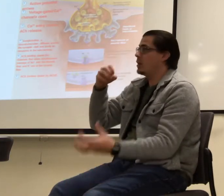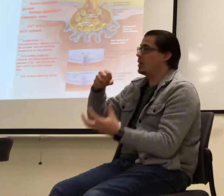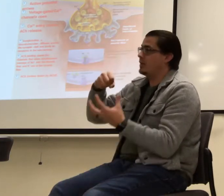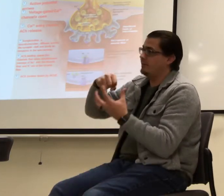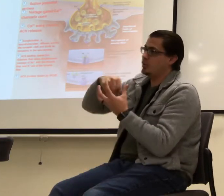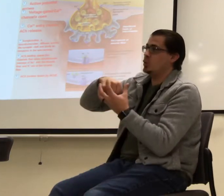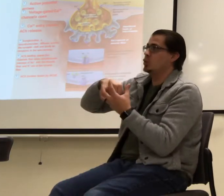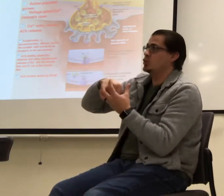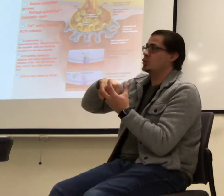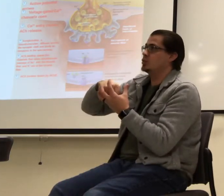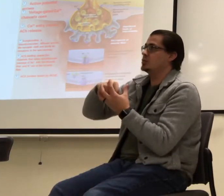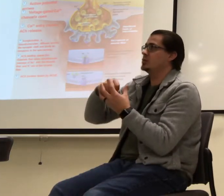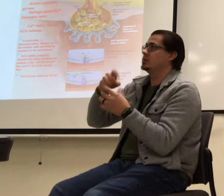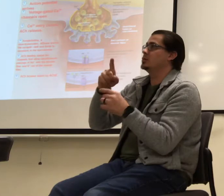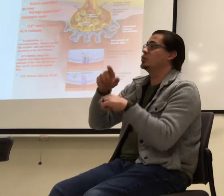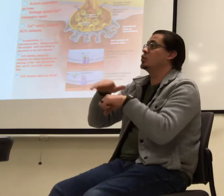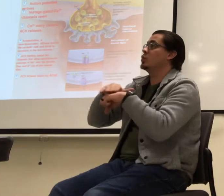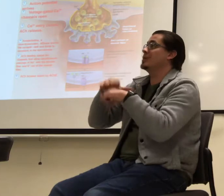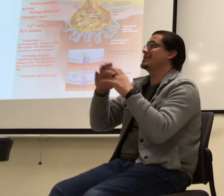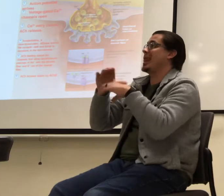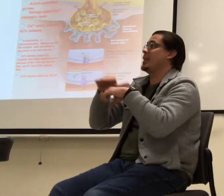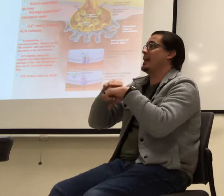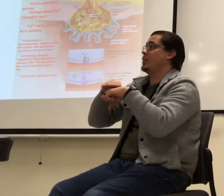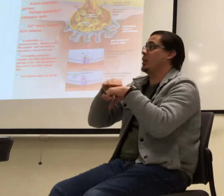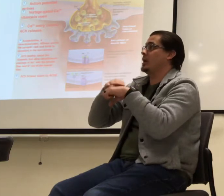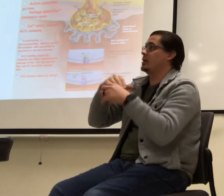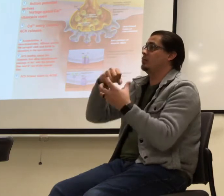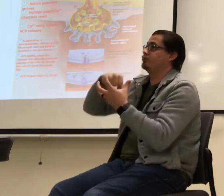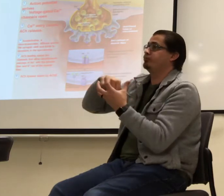fuse to cell membrane.